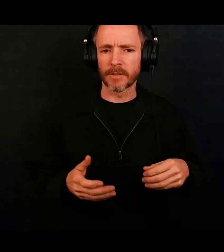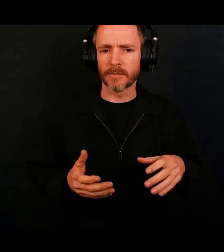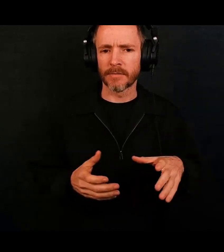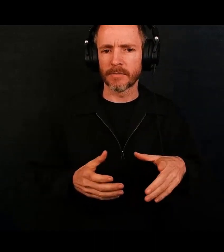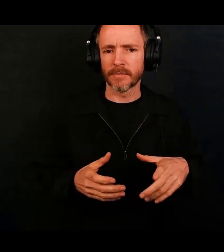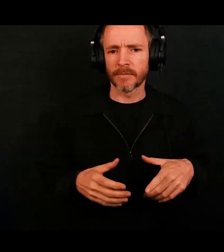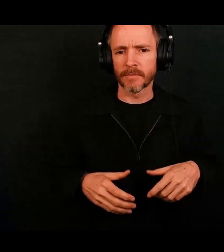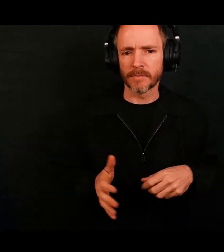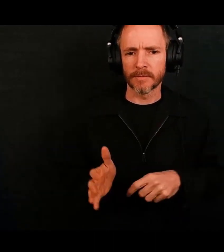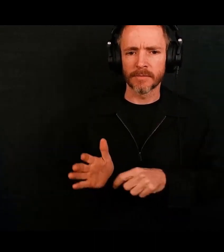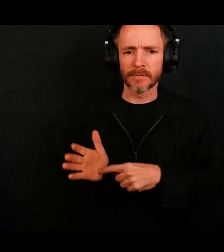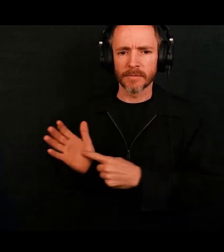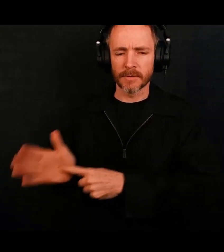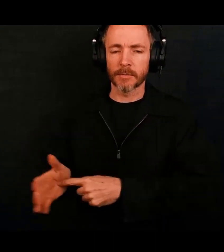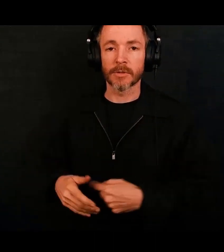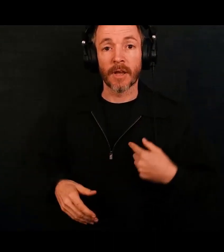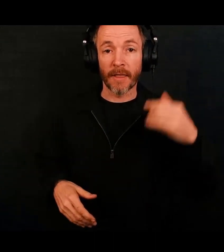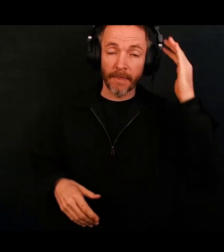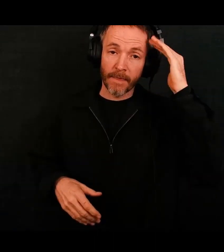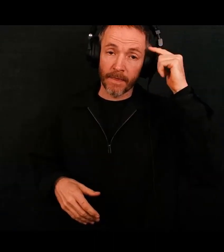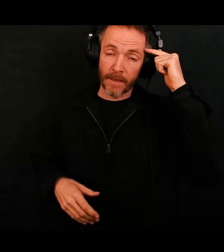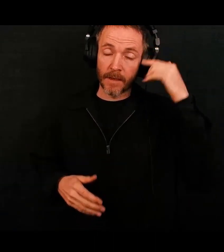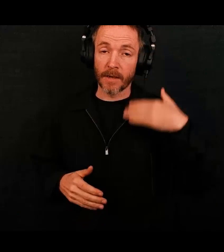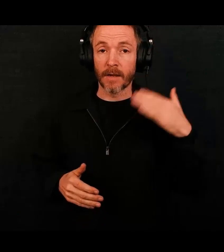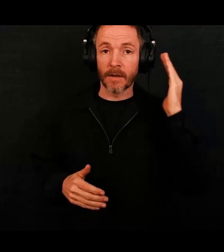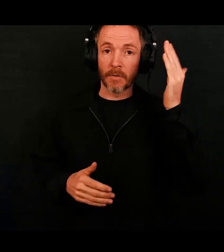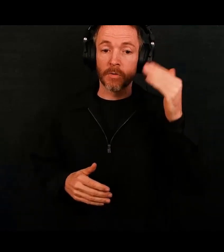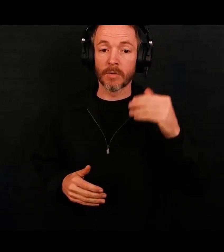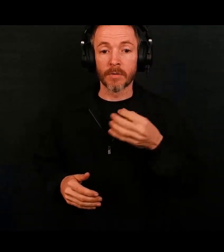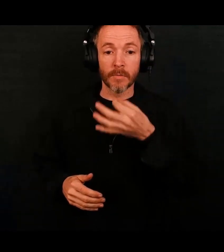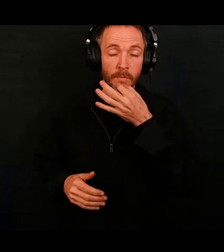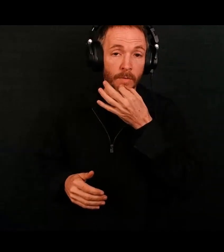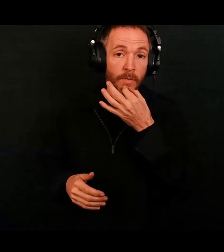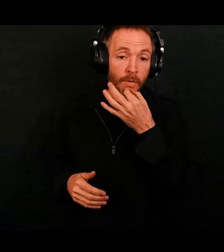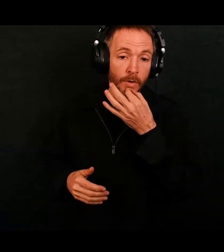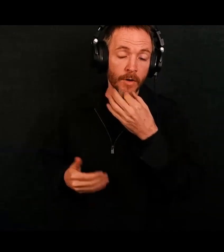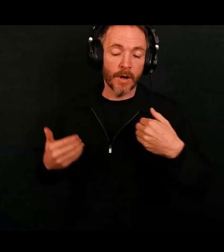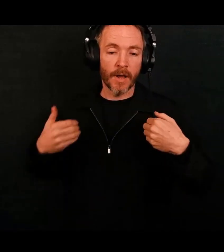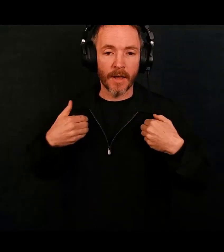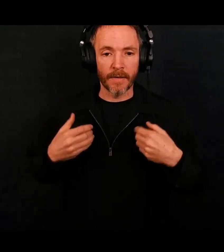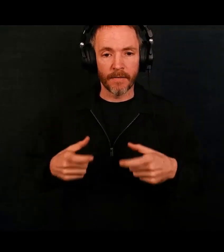cardboard. So I think I would prefer to have the full width sink.